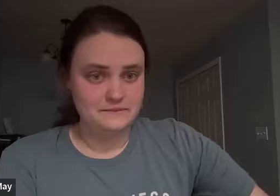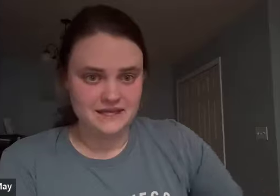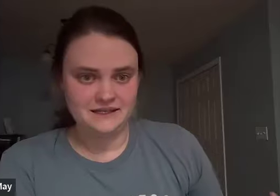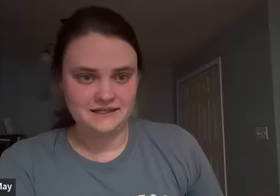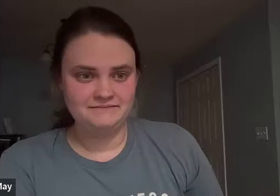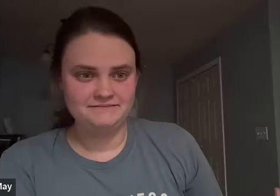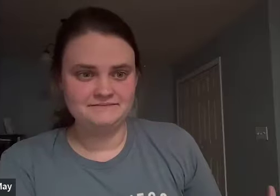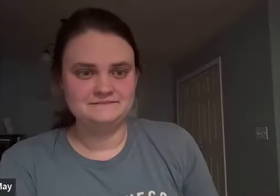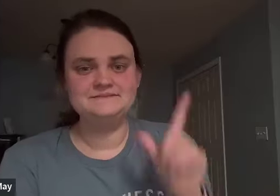Lemon.